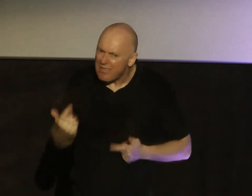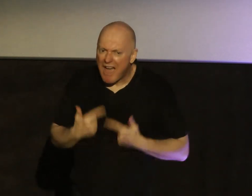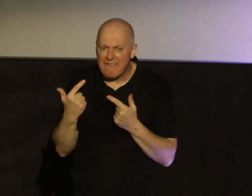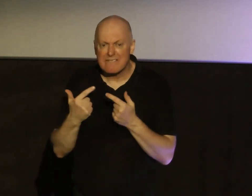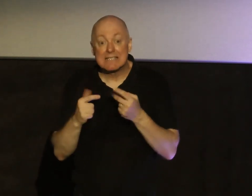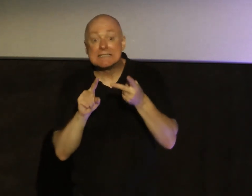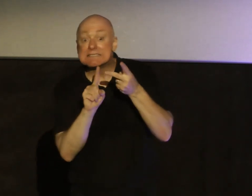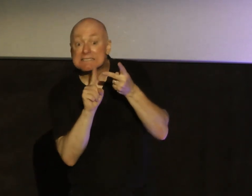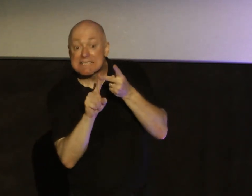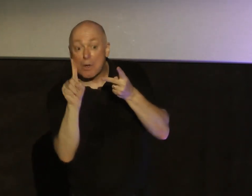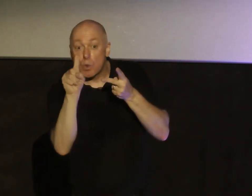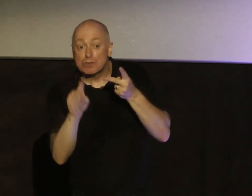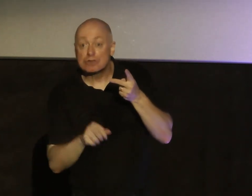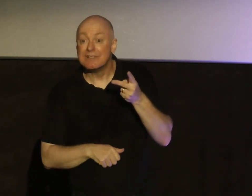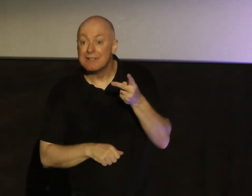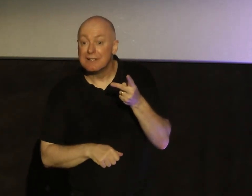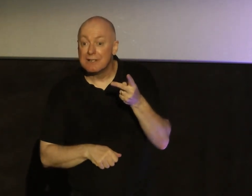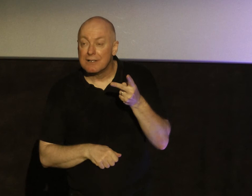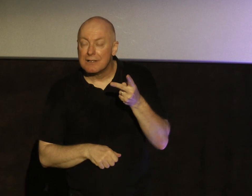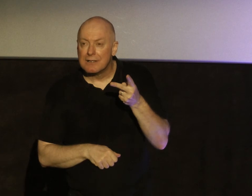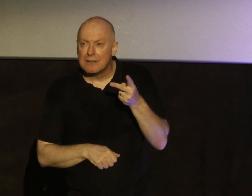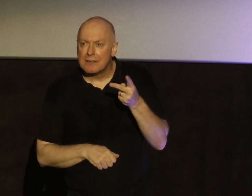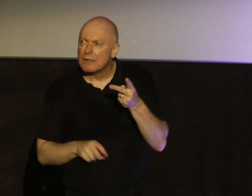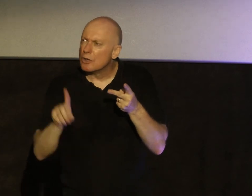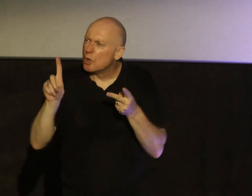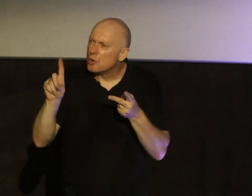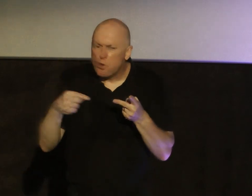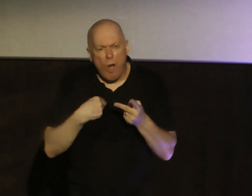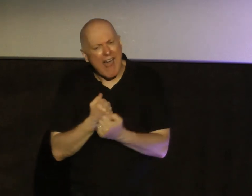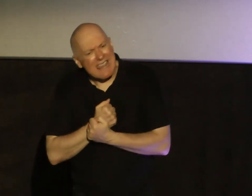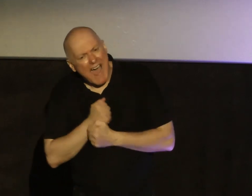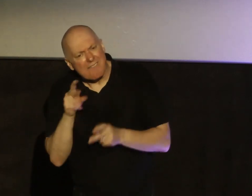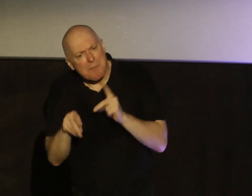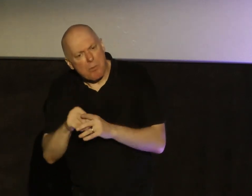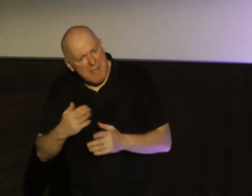question, do I love the people in my life? You ask yourself that question.